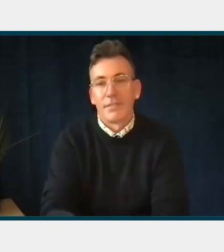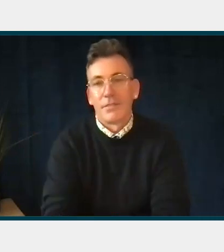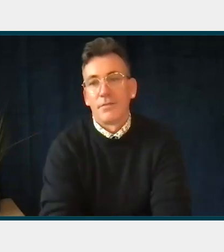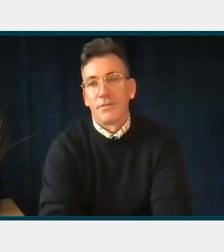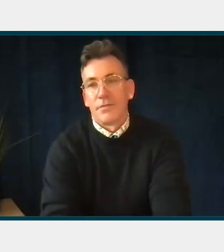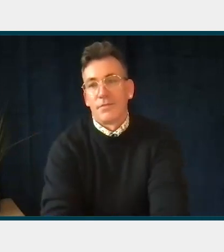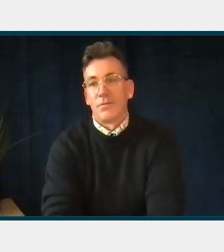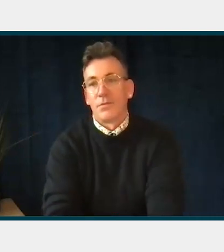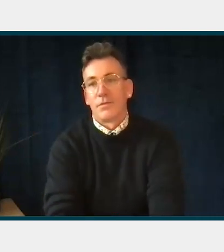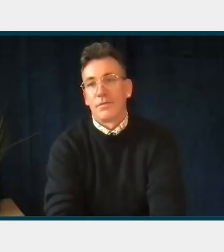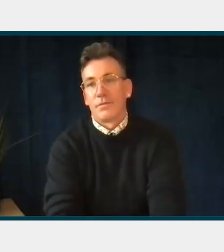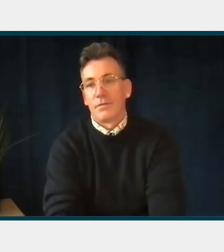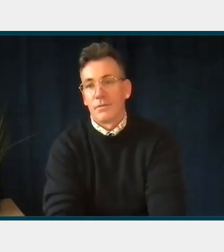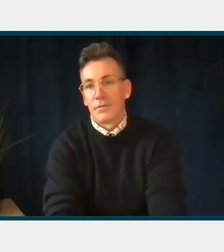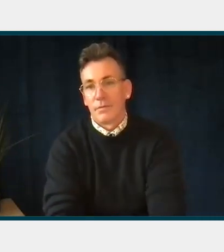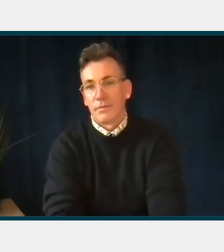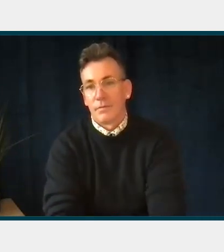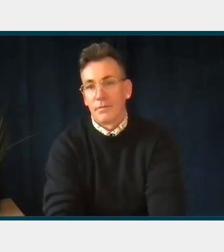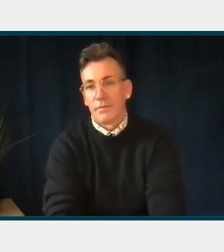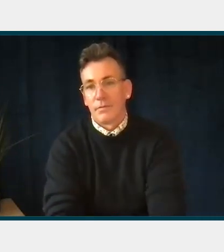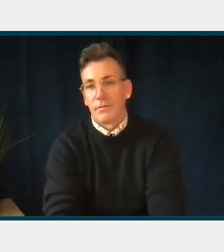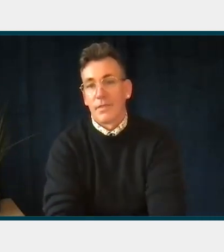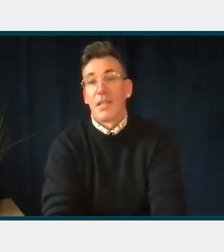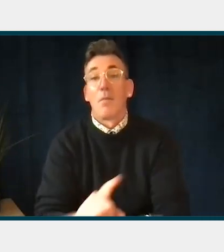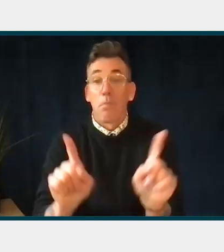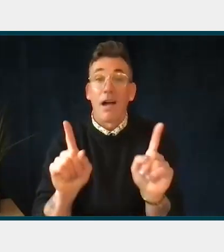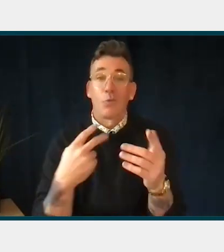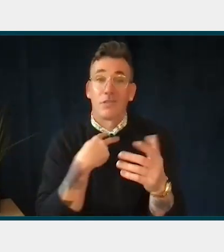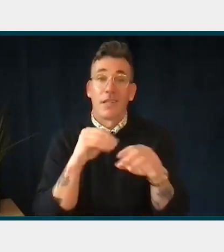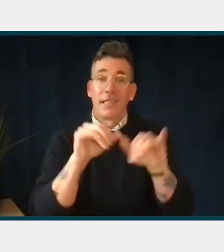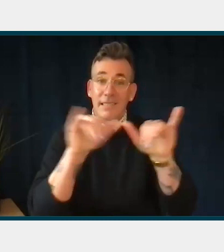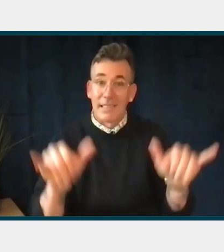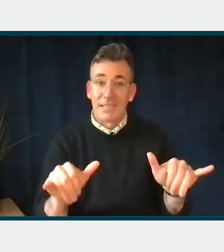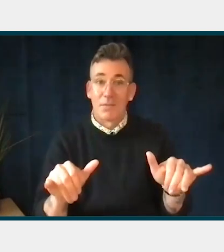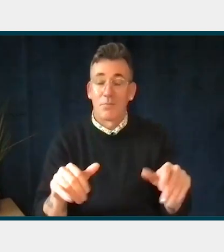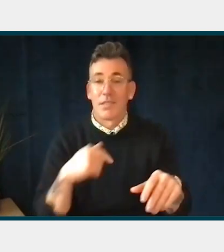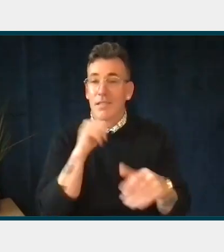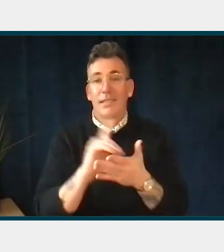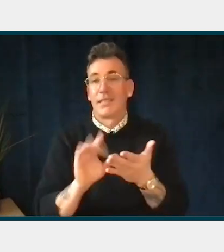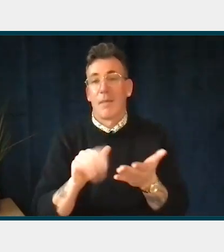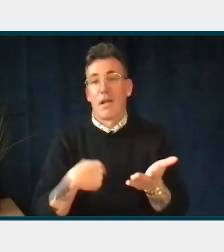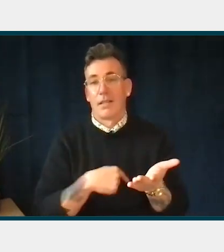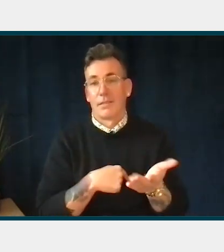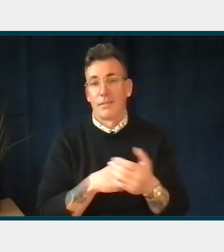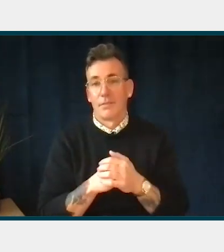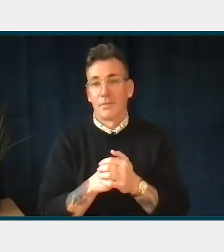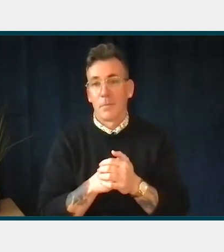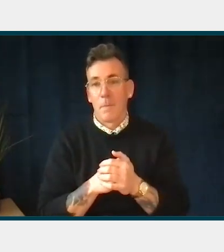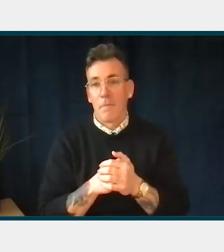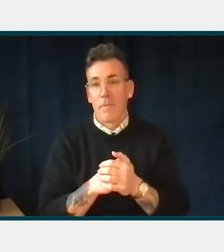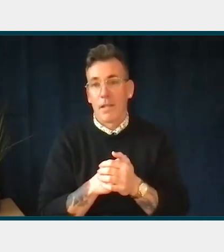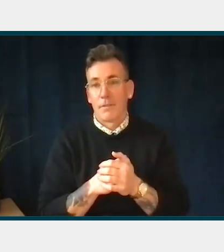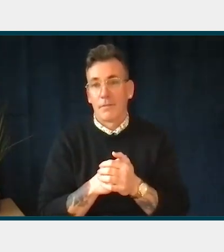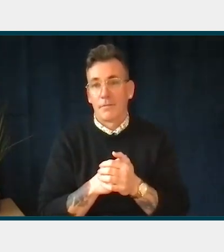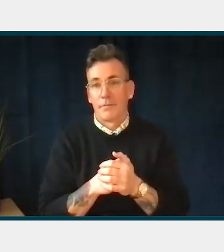that's something that's beautiful, that's outside of that hearingness. But we're stuck in a system that's